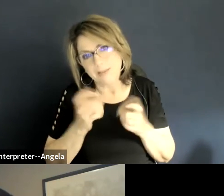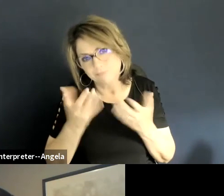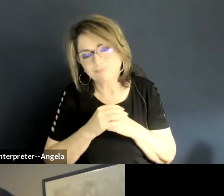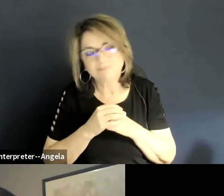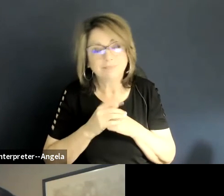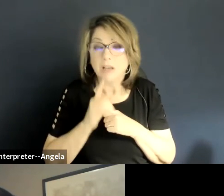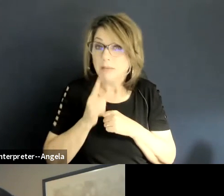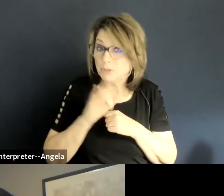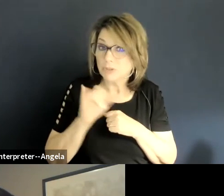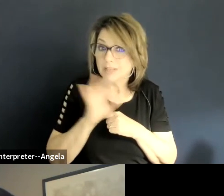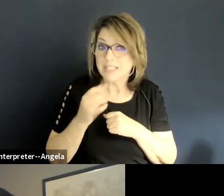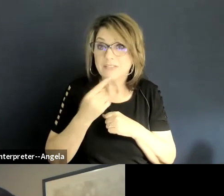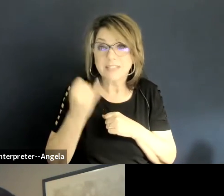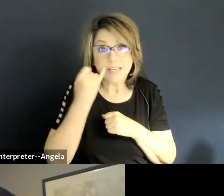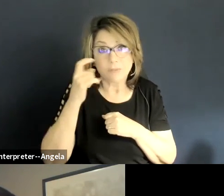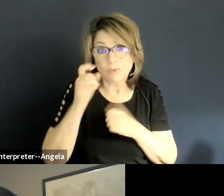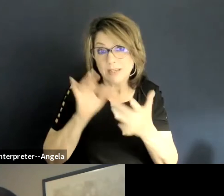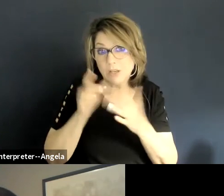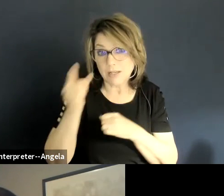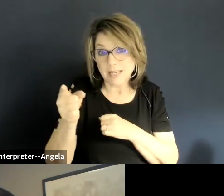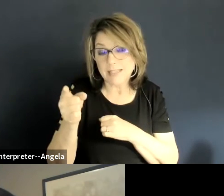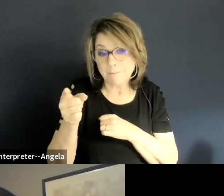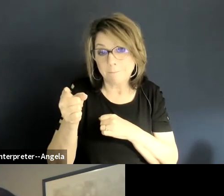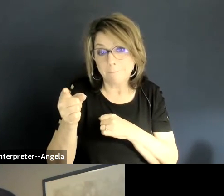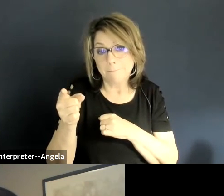I'm sure, like Jeff said, that if you need to get a hold of him, he'd be glad to